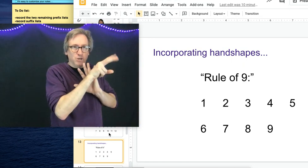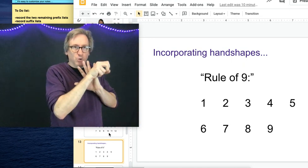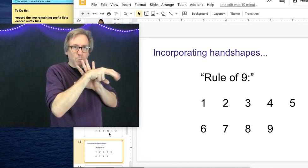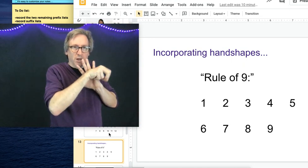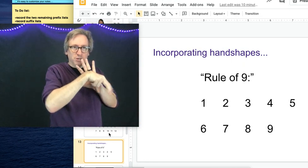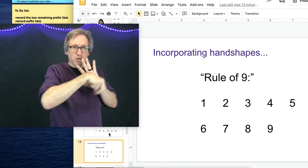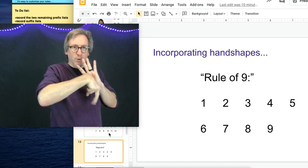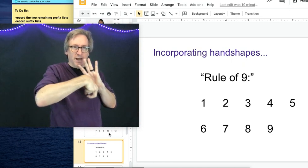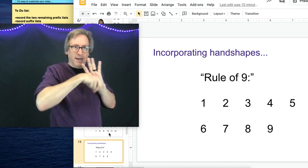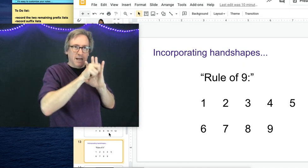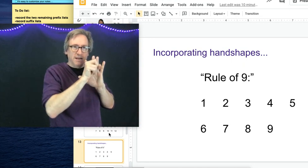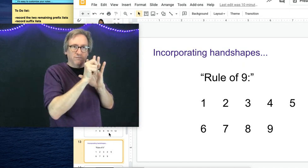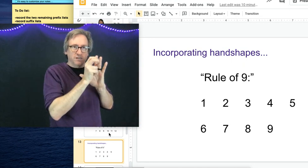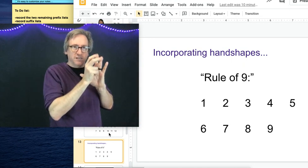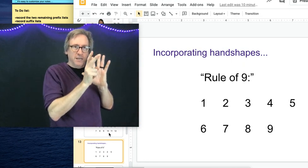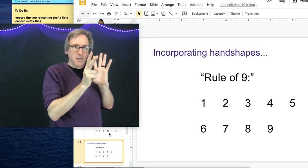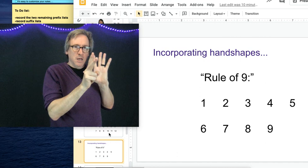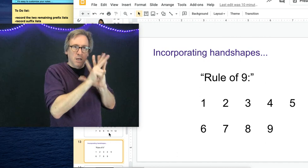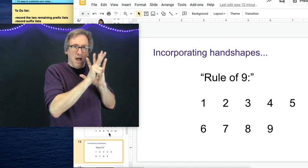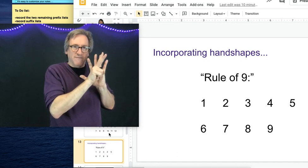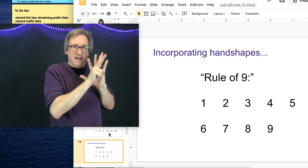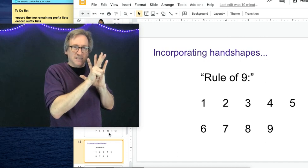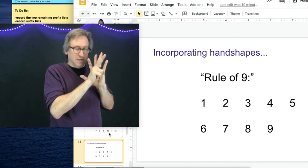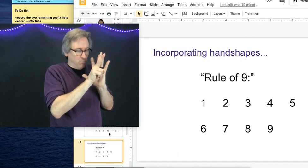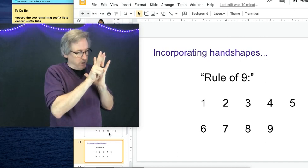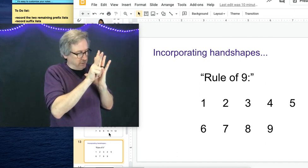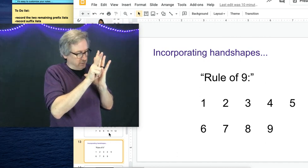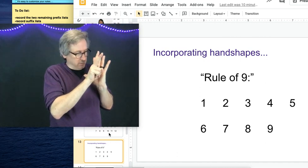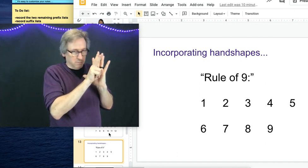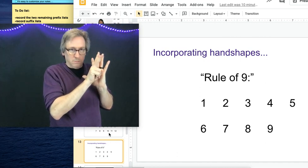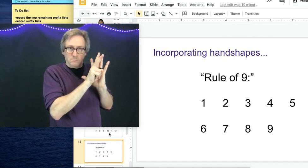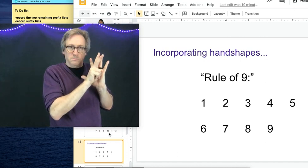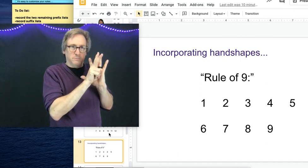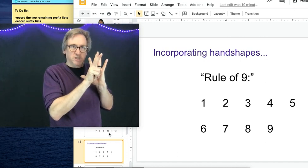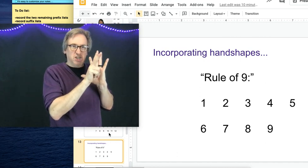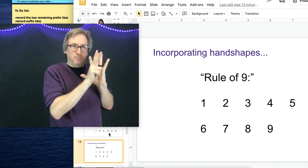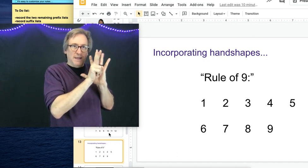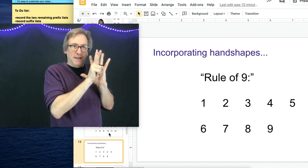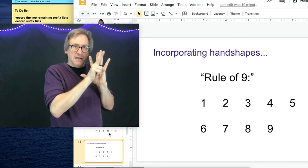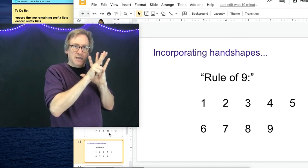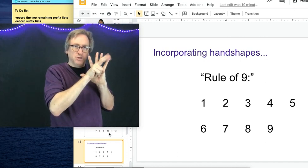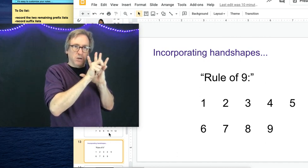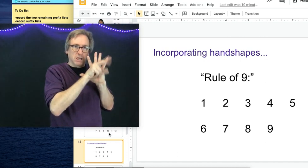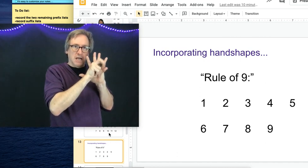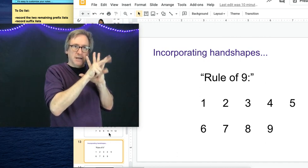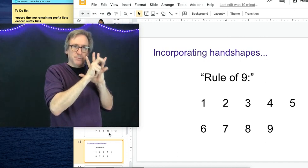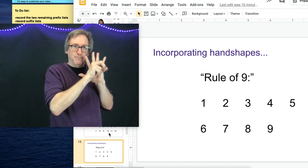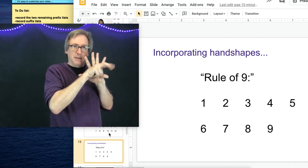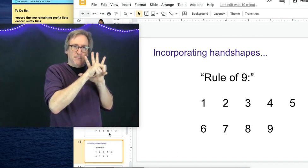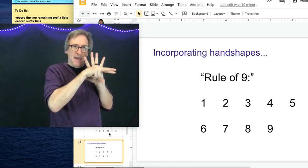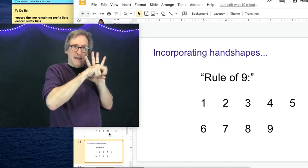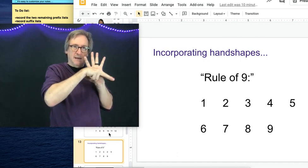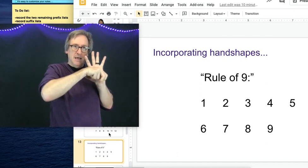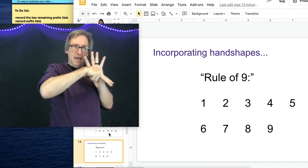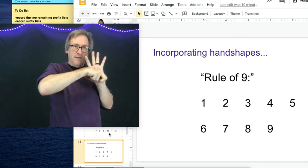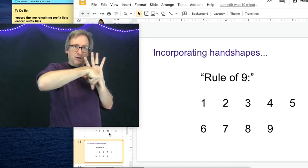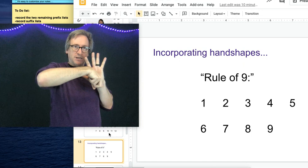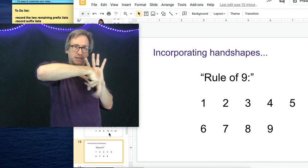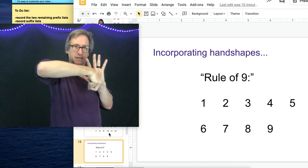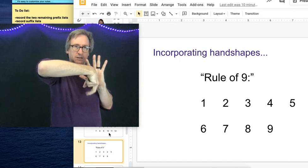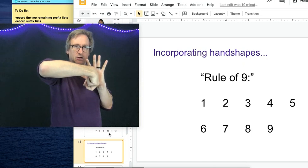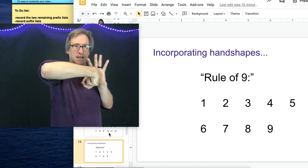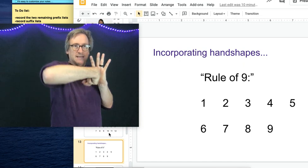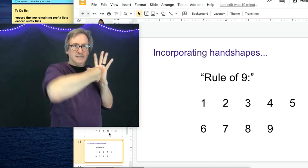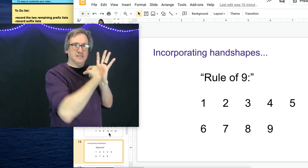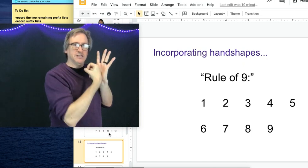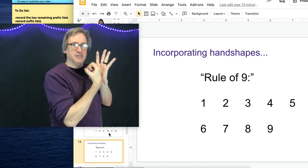way too much going on. It kind of looks like I've got someone spiked onto Big Ben and they're